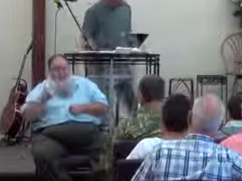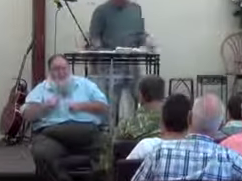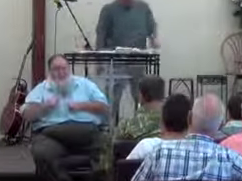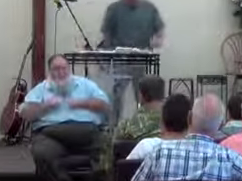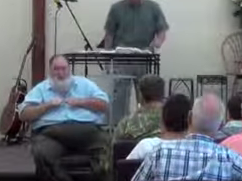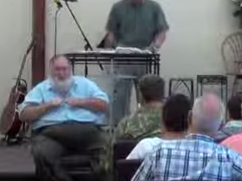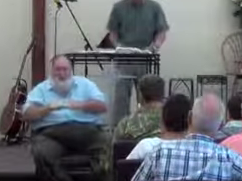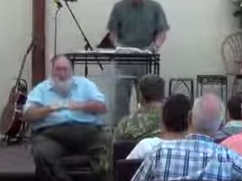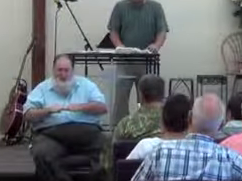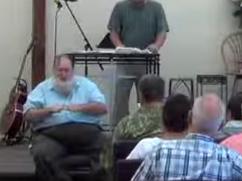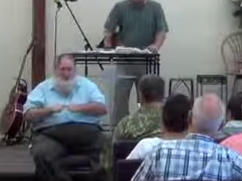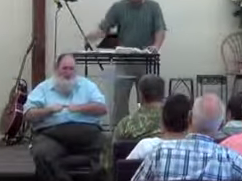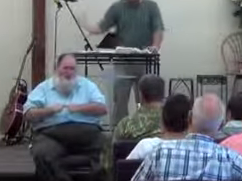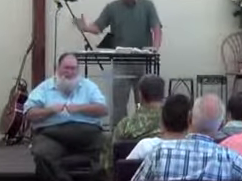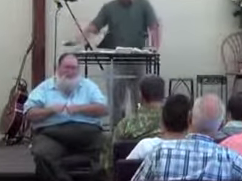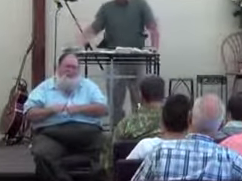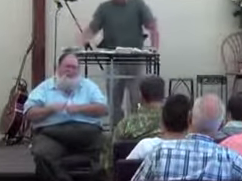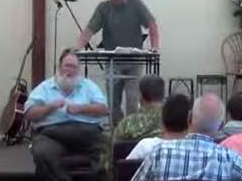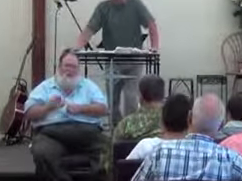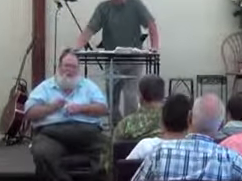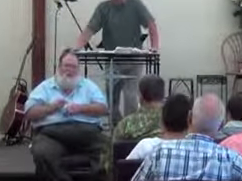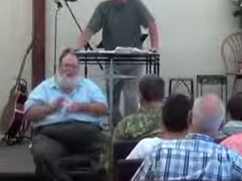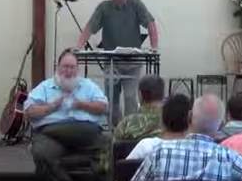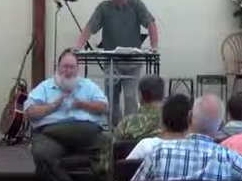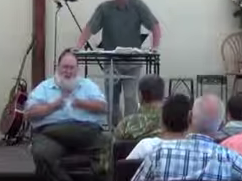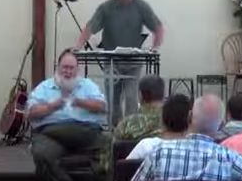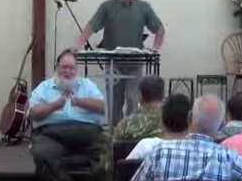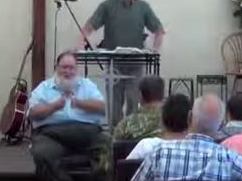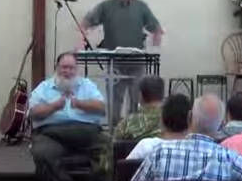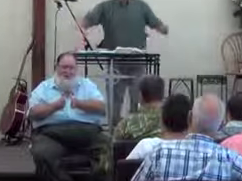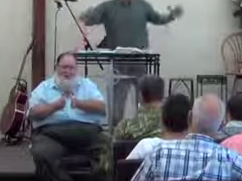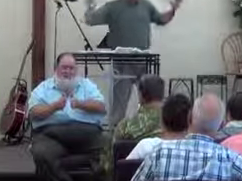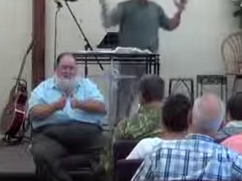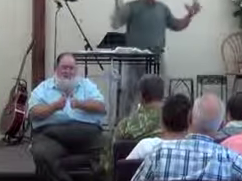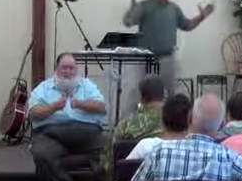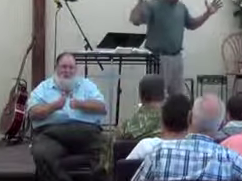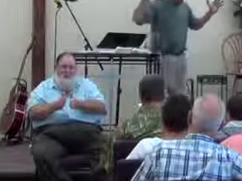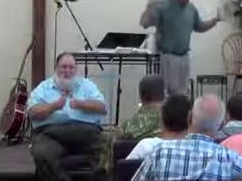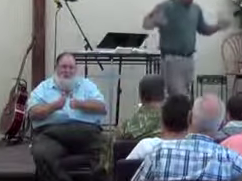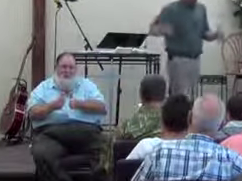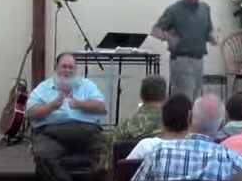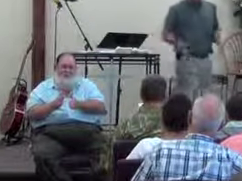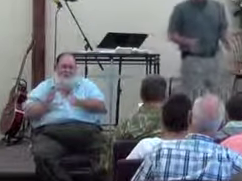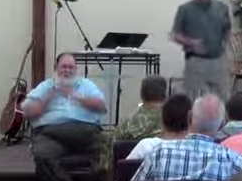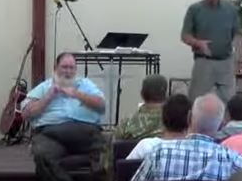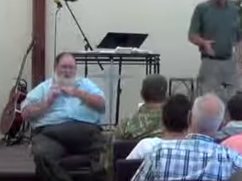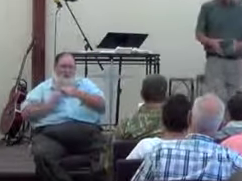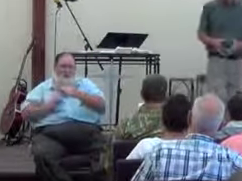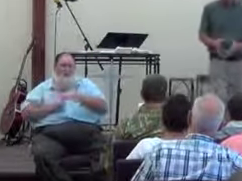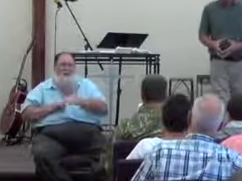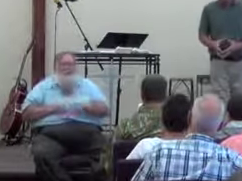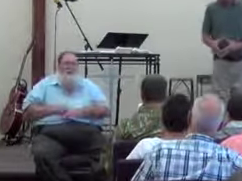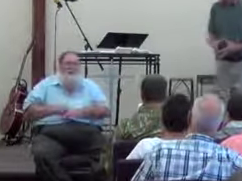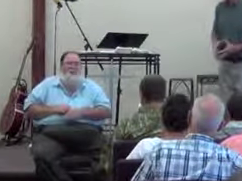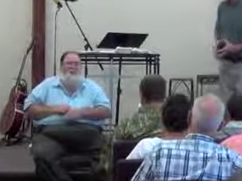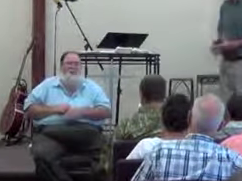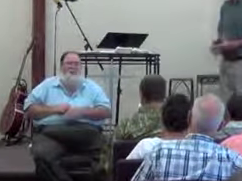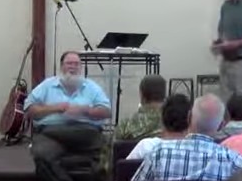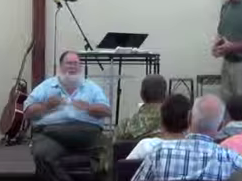path. And Daniel, you know, sometimes I just thank God for Pastor Mike, because he stands here and he doesn't try to